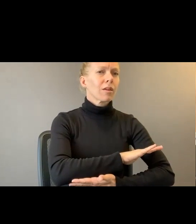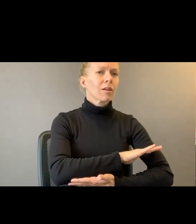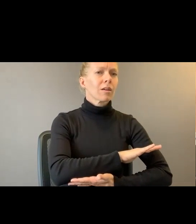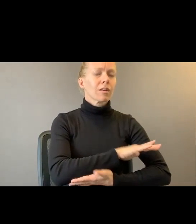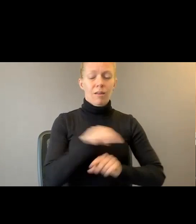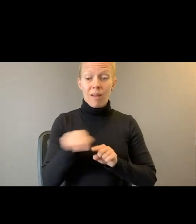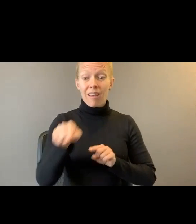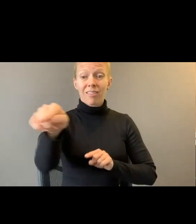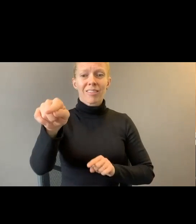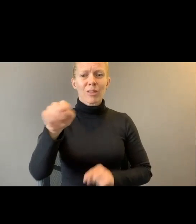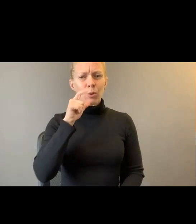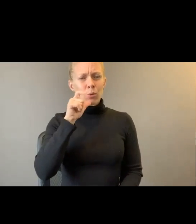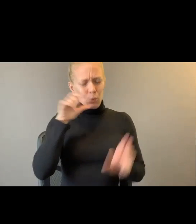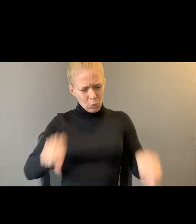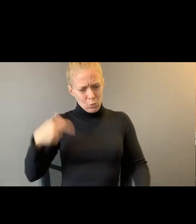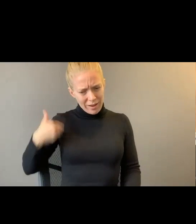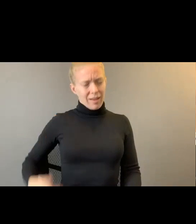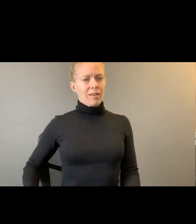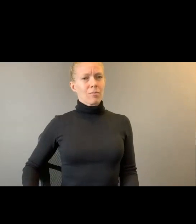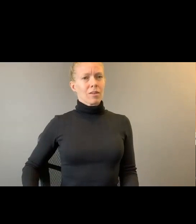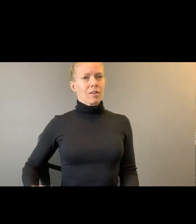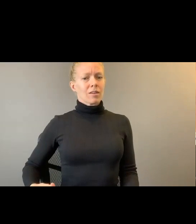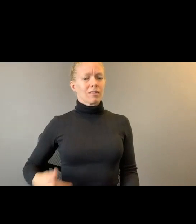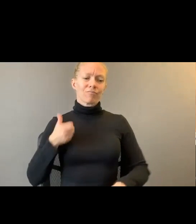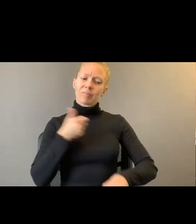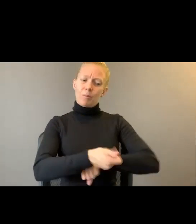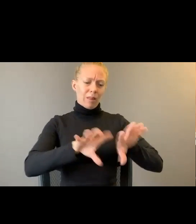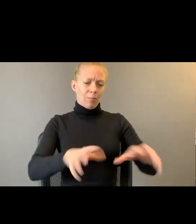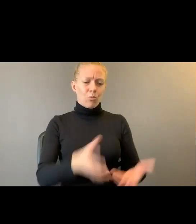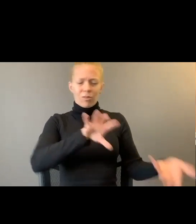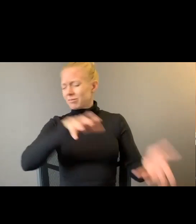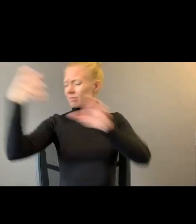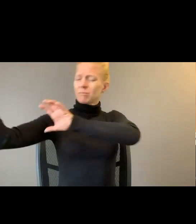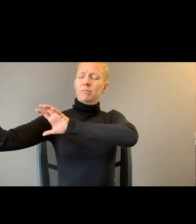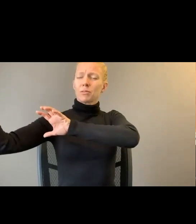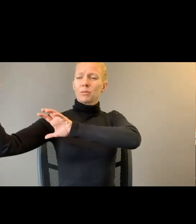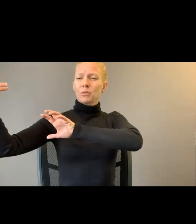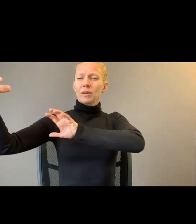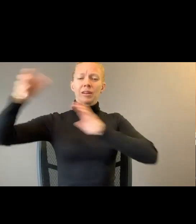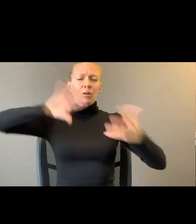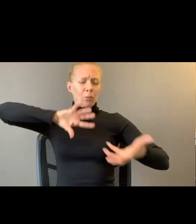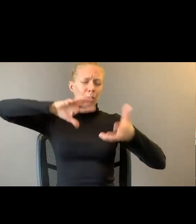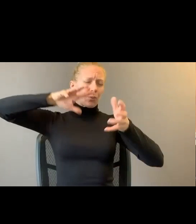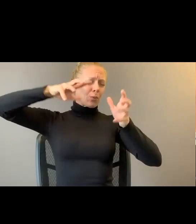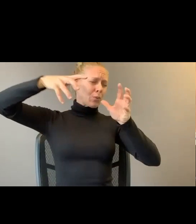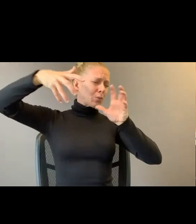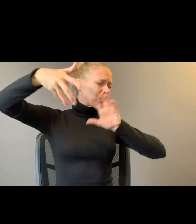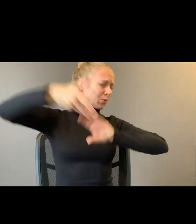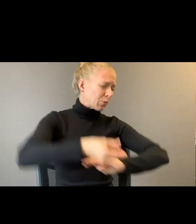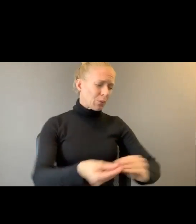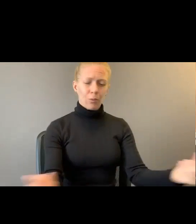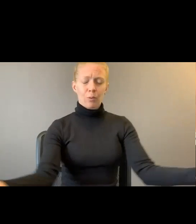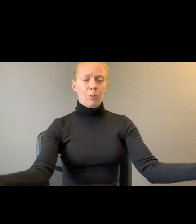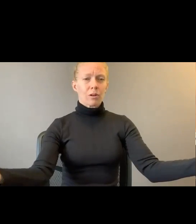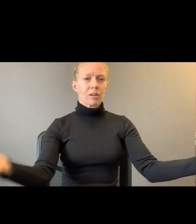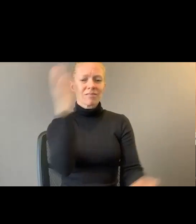the apocalypse. It's melt. It bends. It never ends. Thing is.